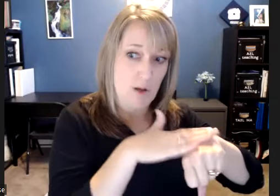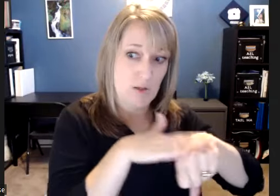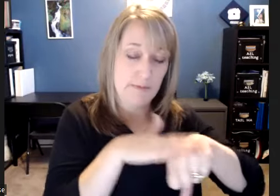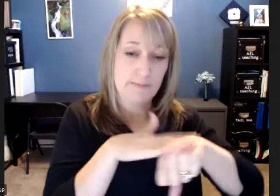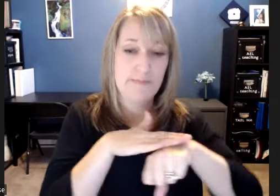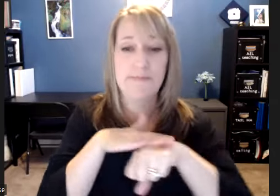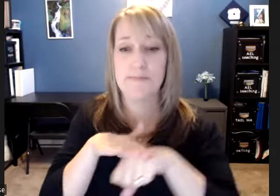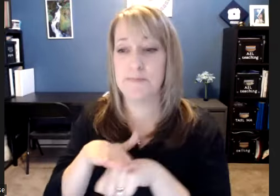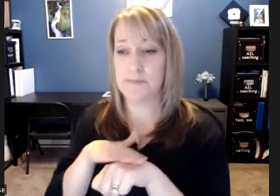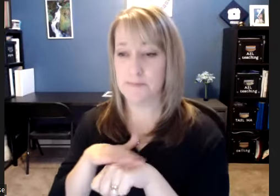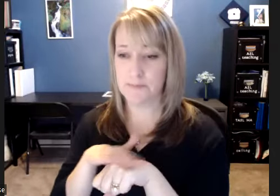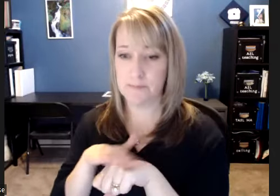bald.